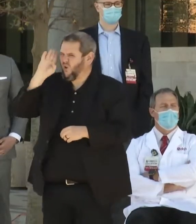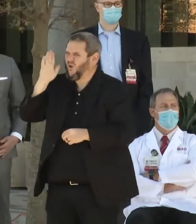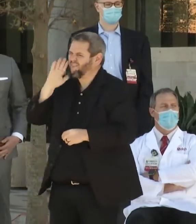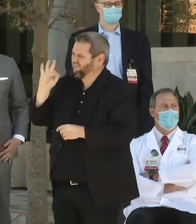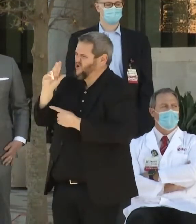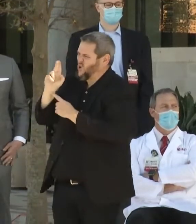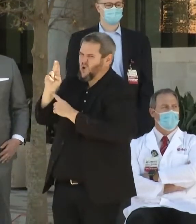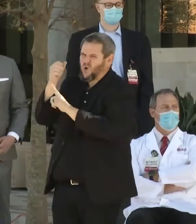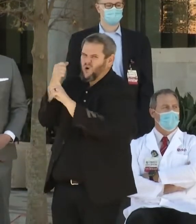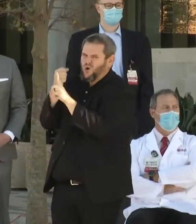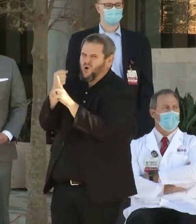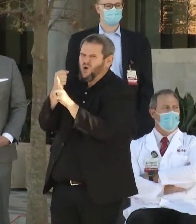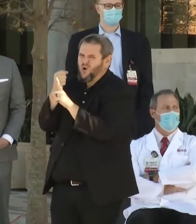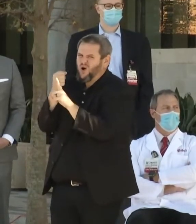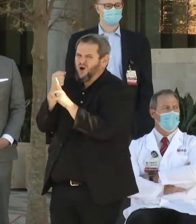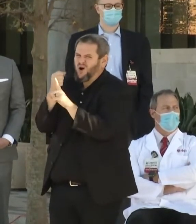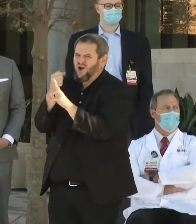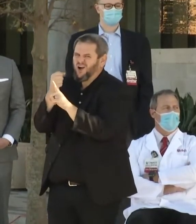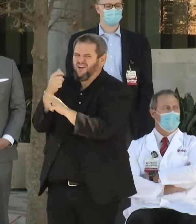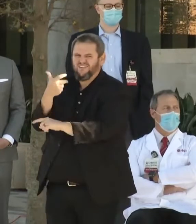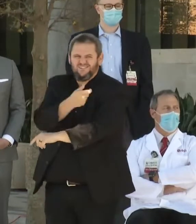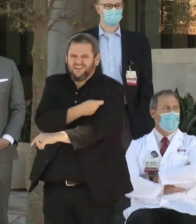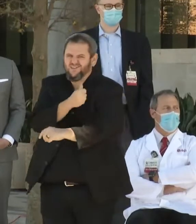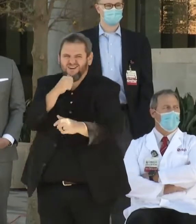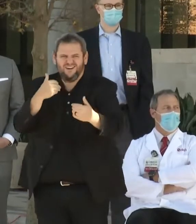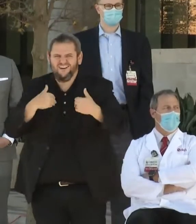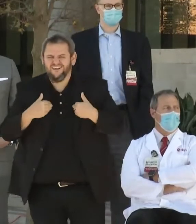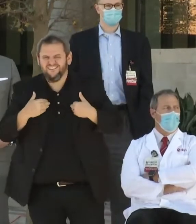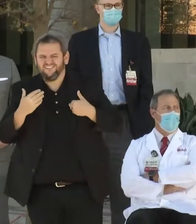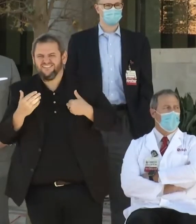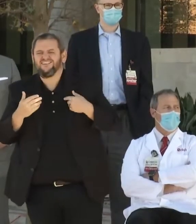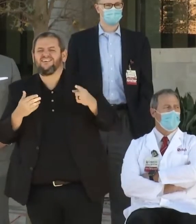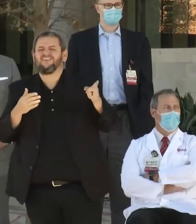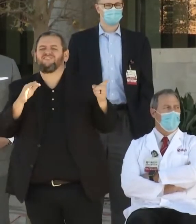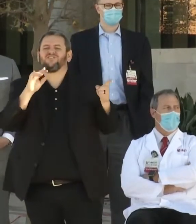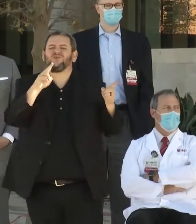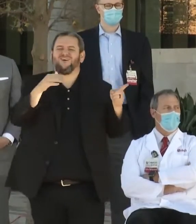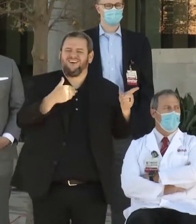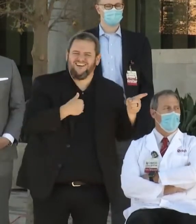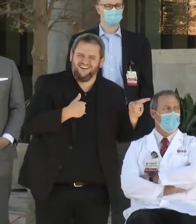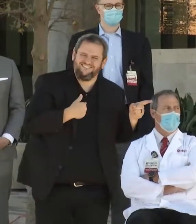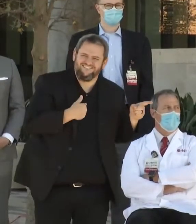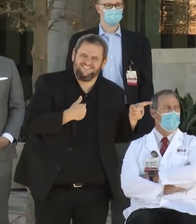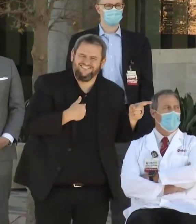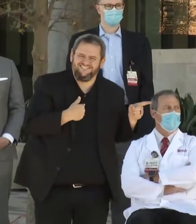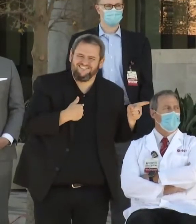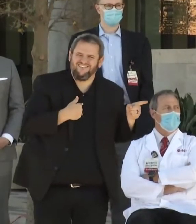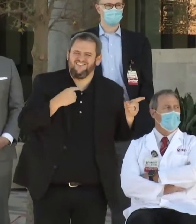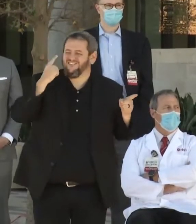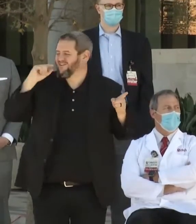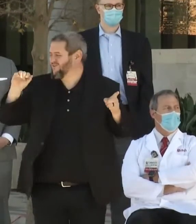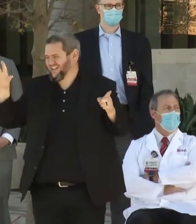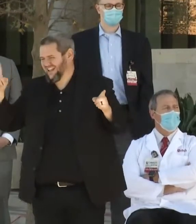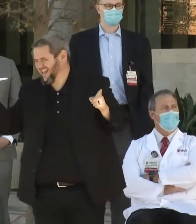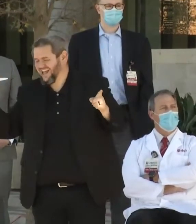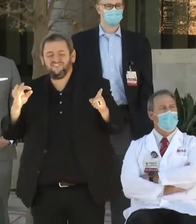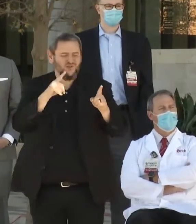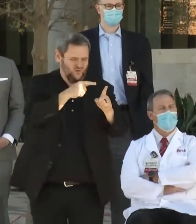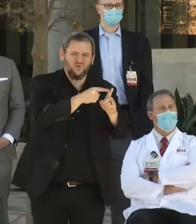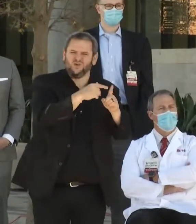all Oklahomans to receive a flu shot. This simple measure will help reduce the number of flu cases and